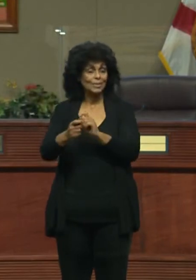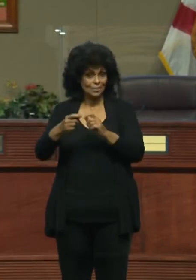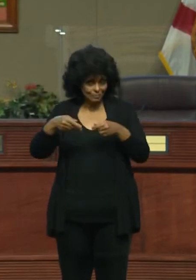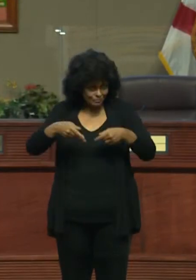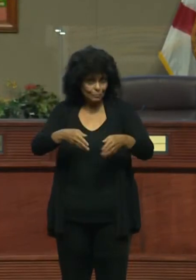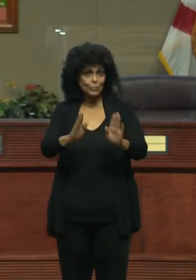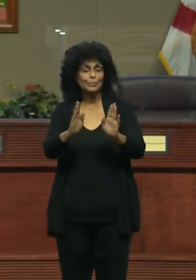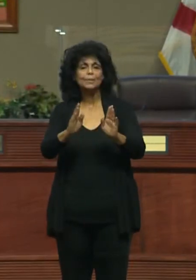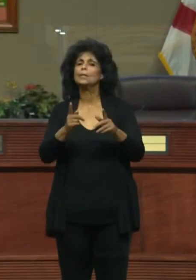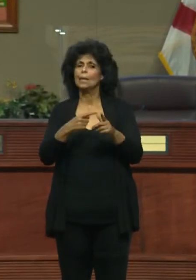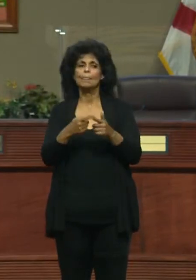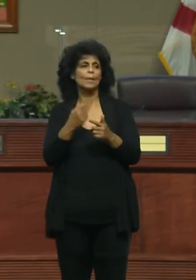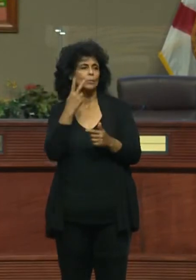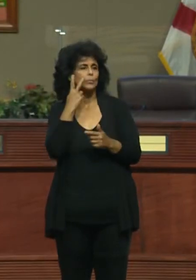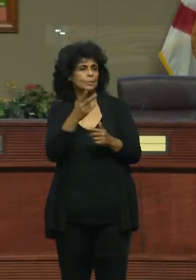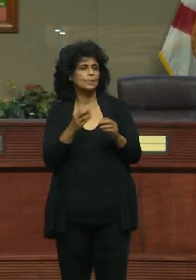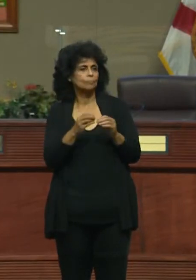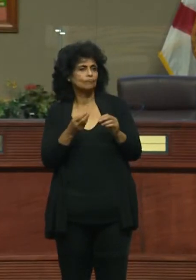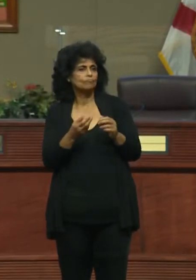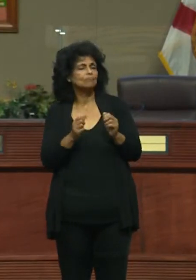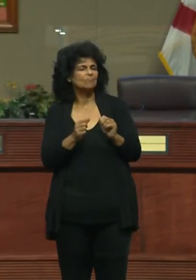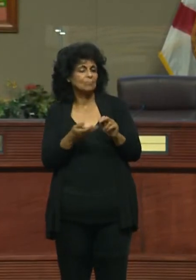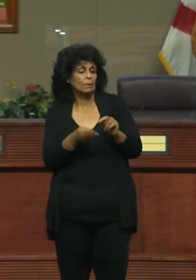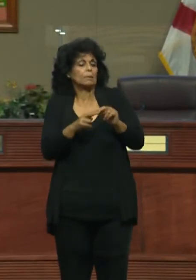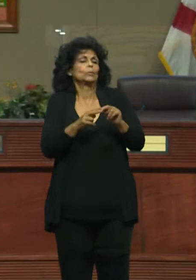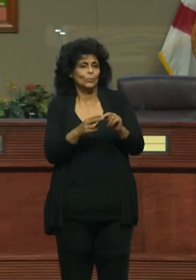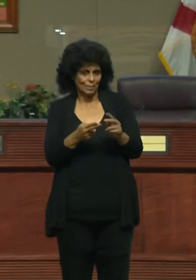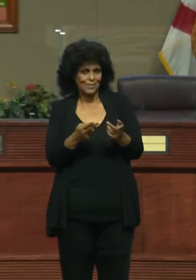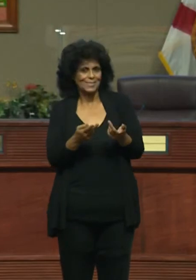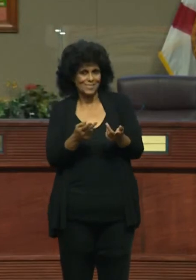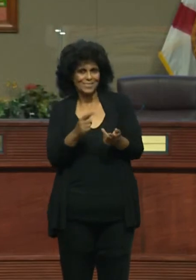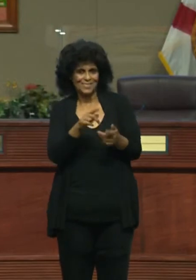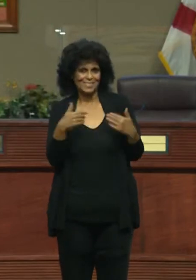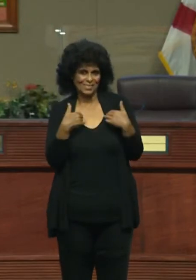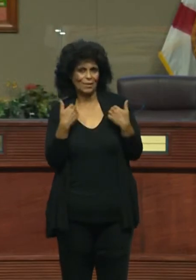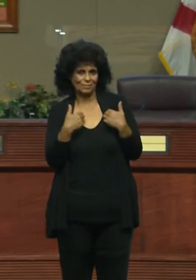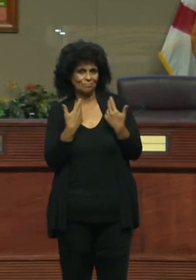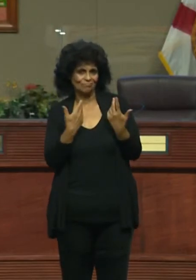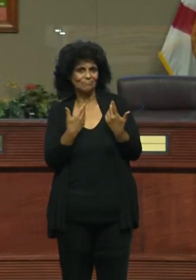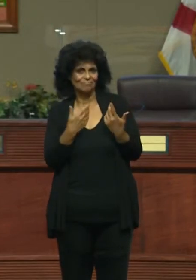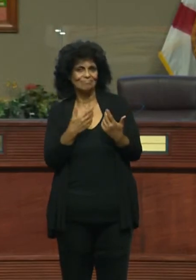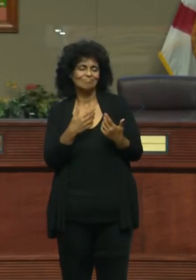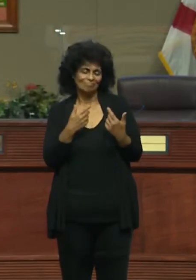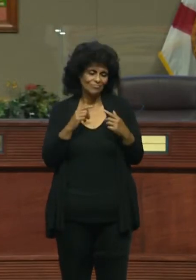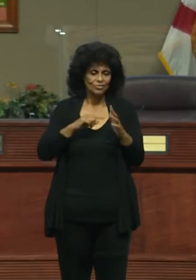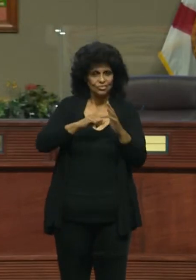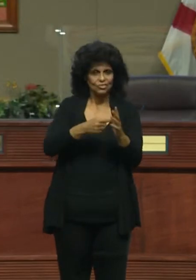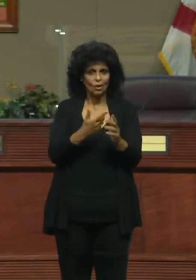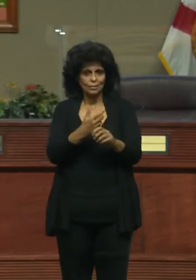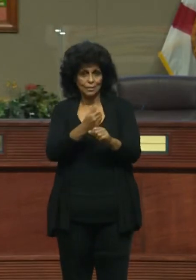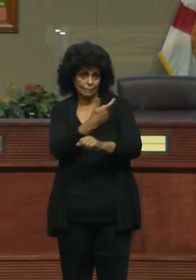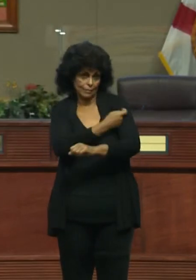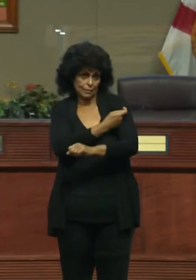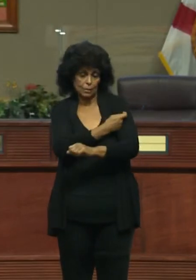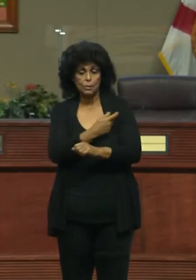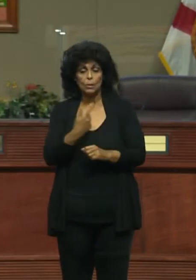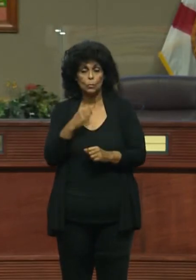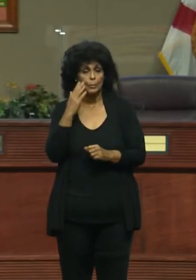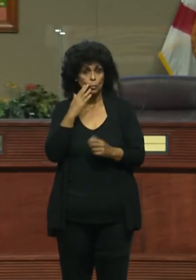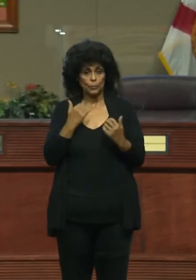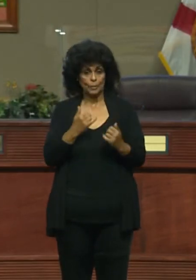get vaccinated. As we near the end of a public school year, we know that our